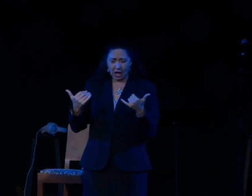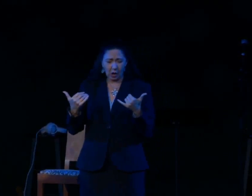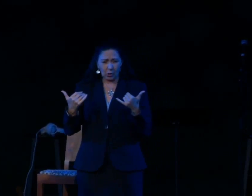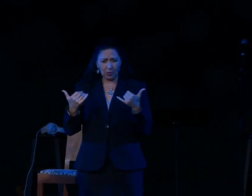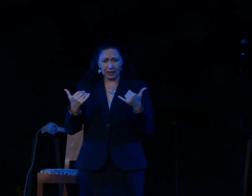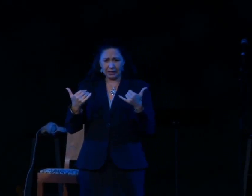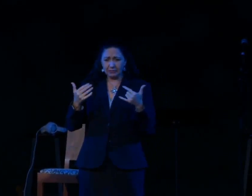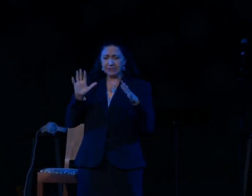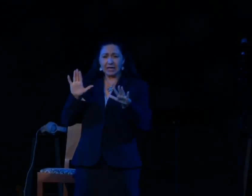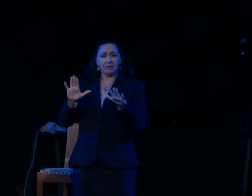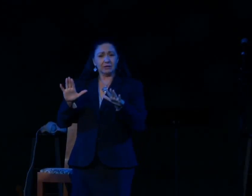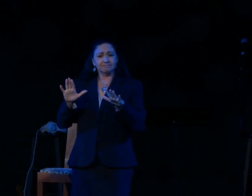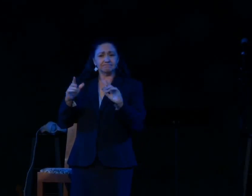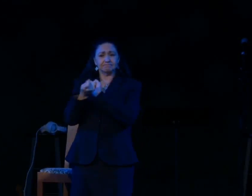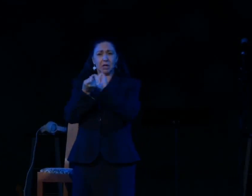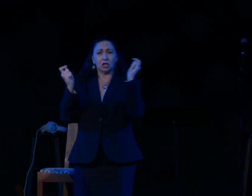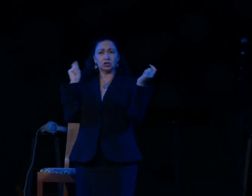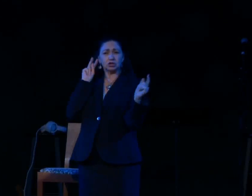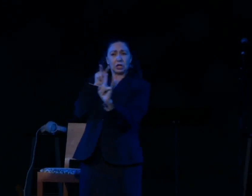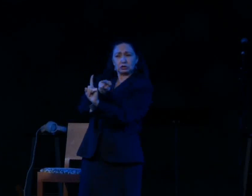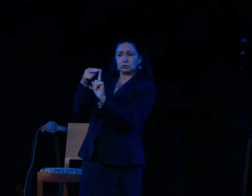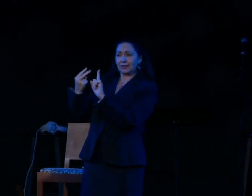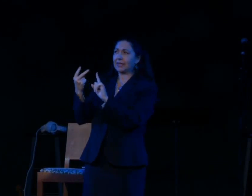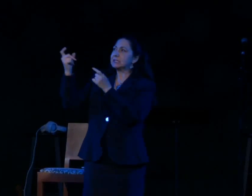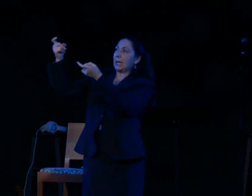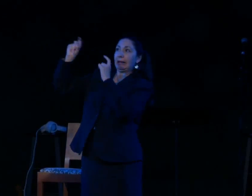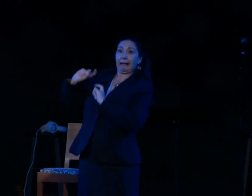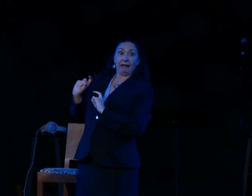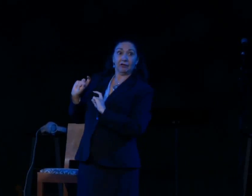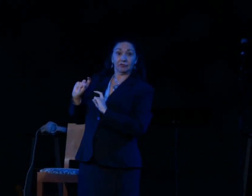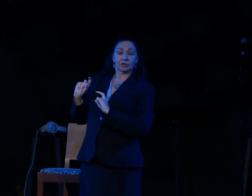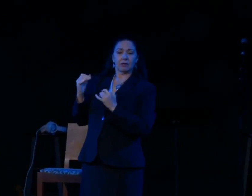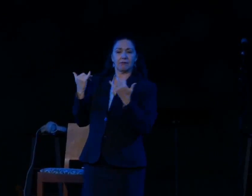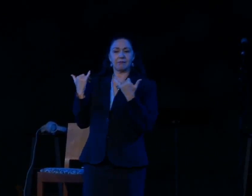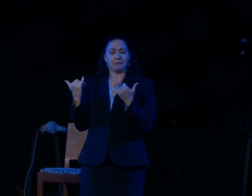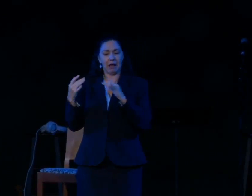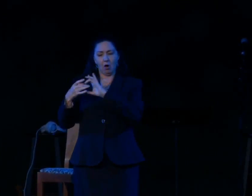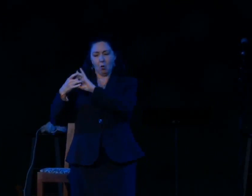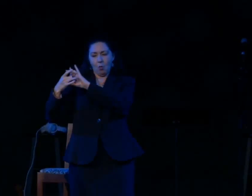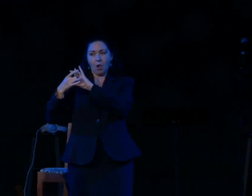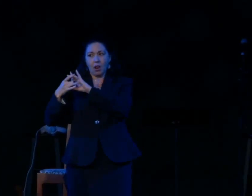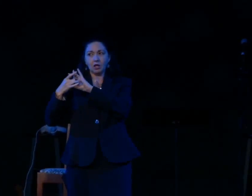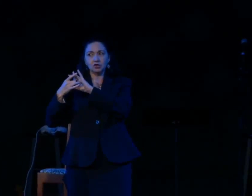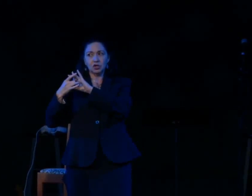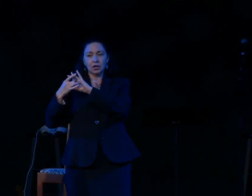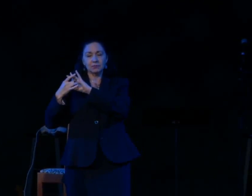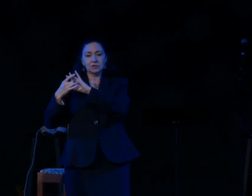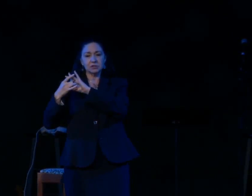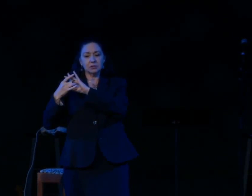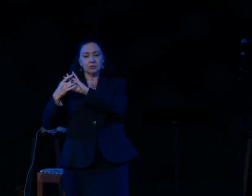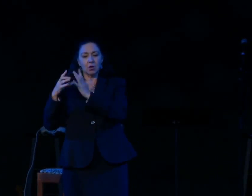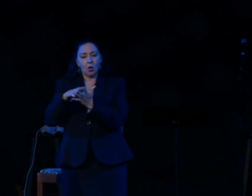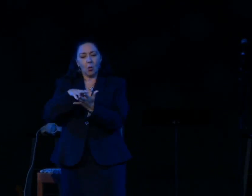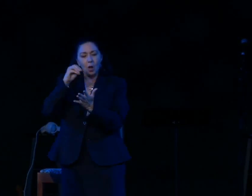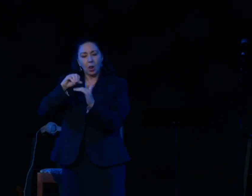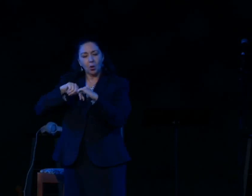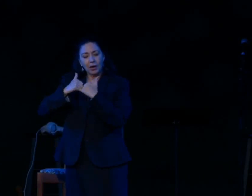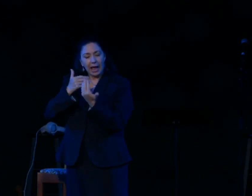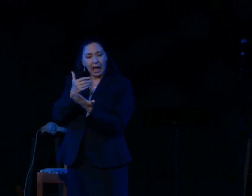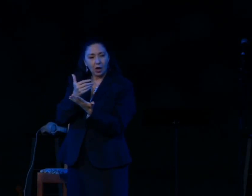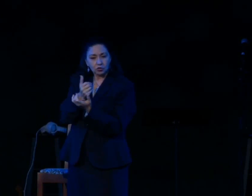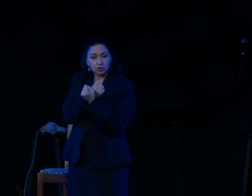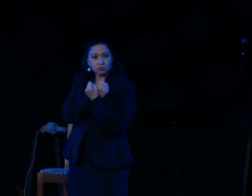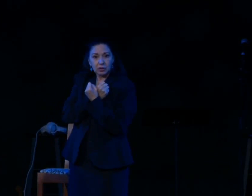was gift. And that through sexuality in our relationships, we learn how to love just as God has